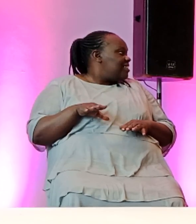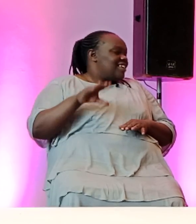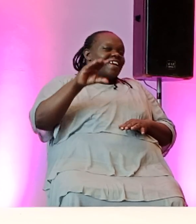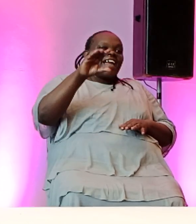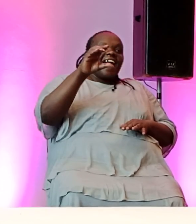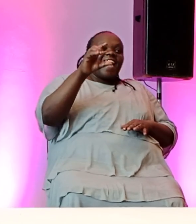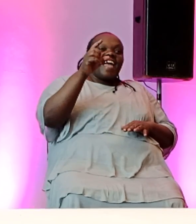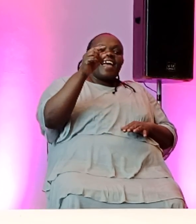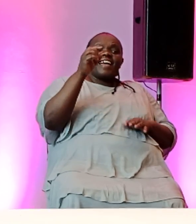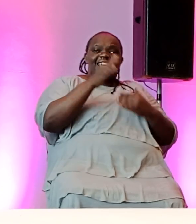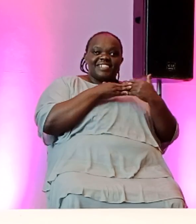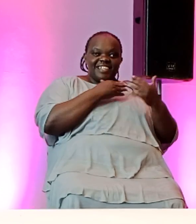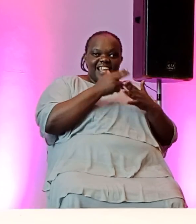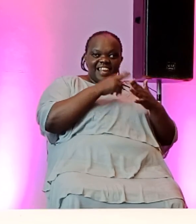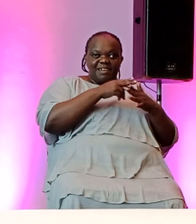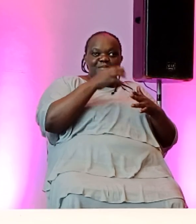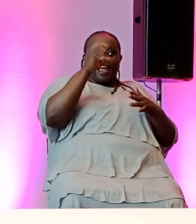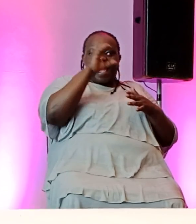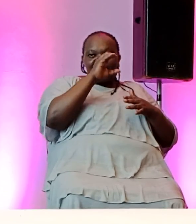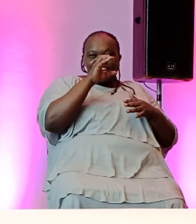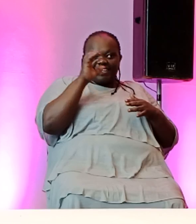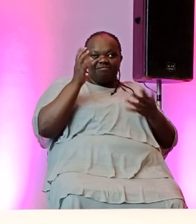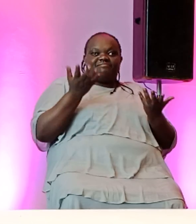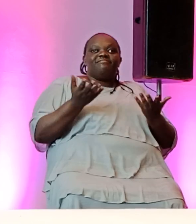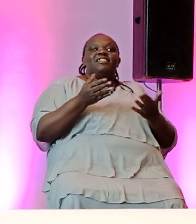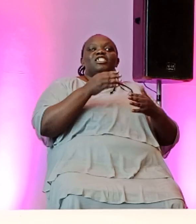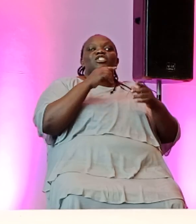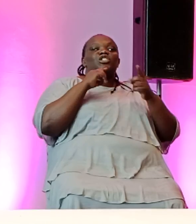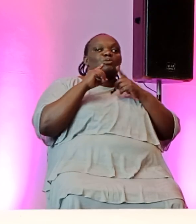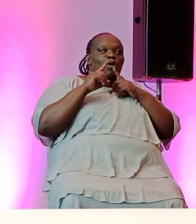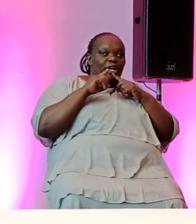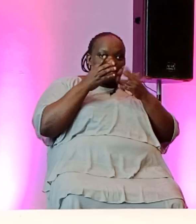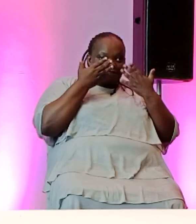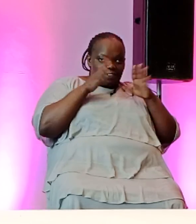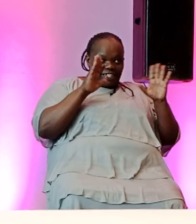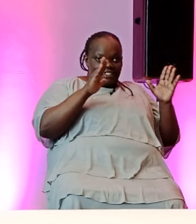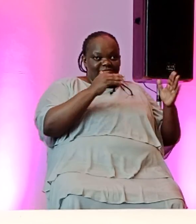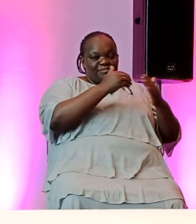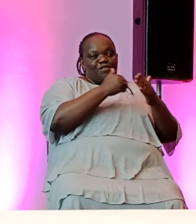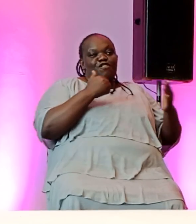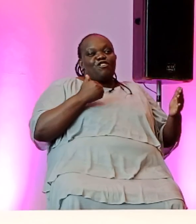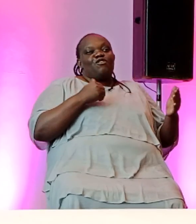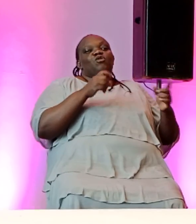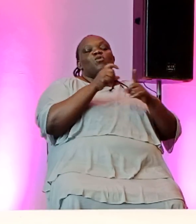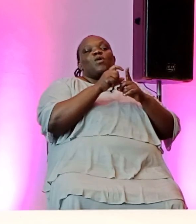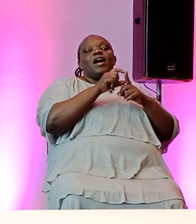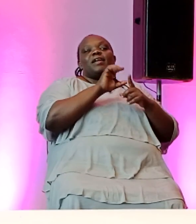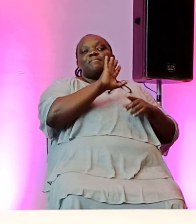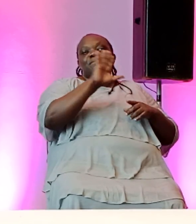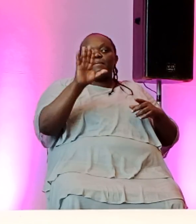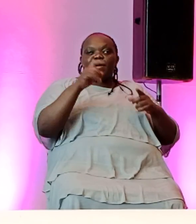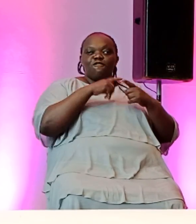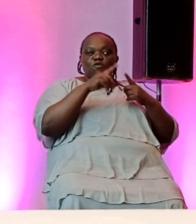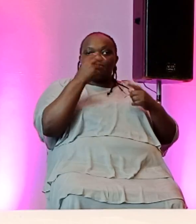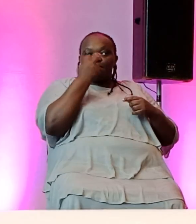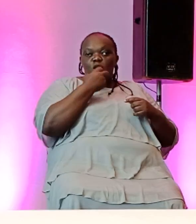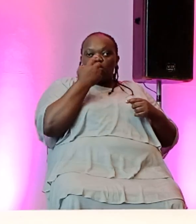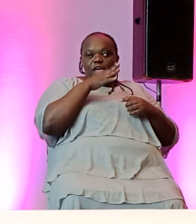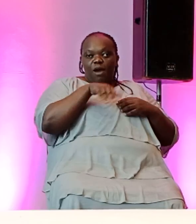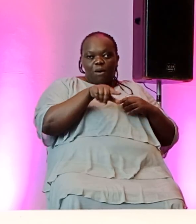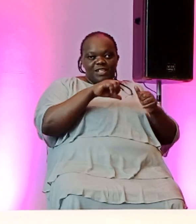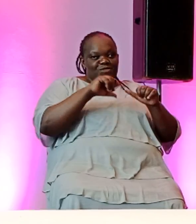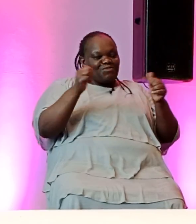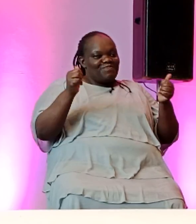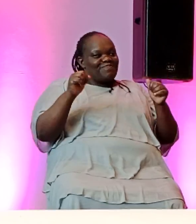Catherine, you've touched our hearts. You've spoken. You took words from our mouth. Well